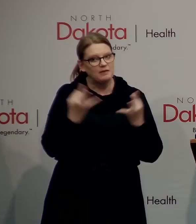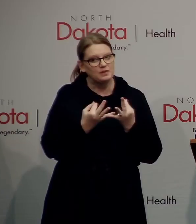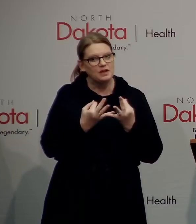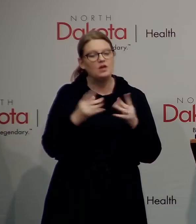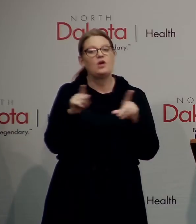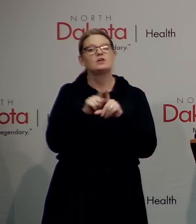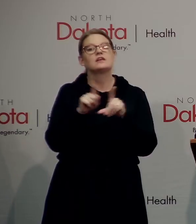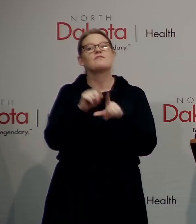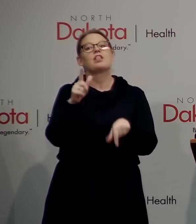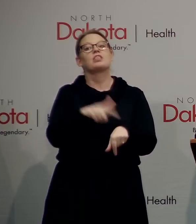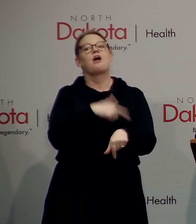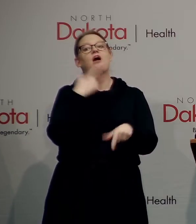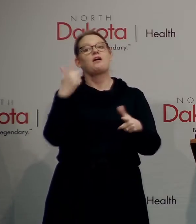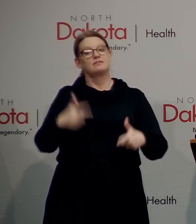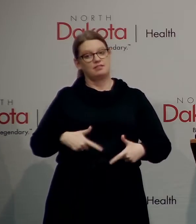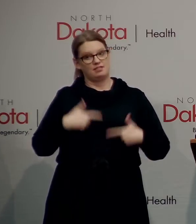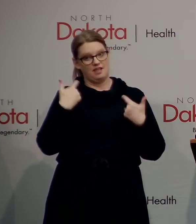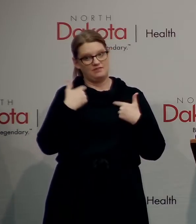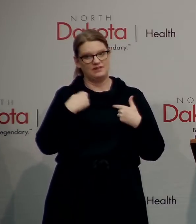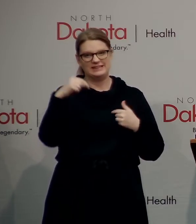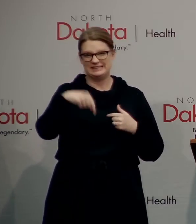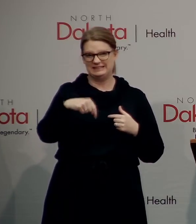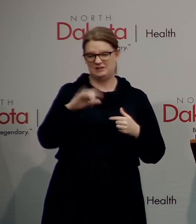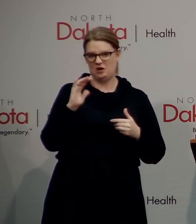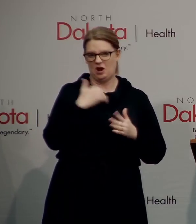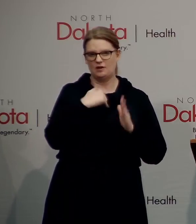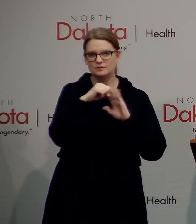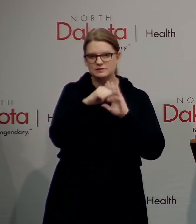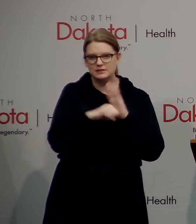long lifespan. And we have in our state